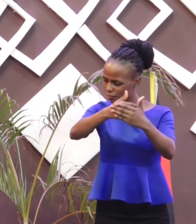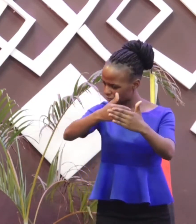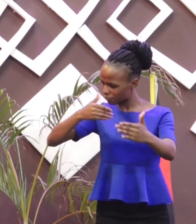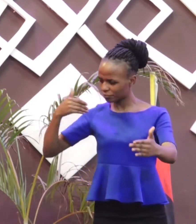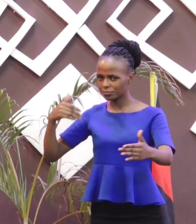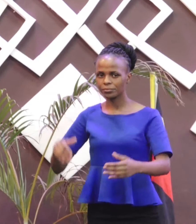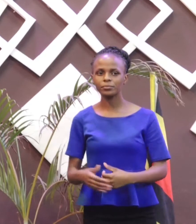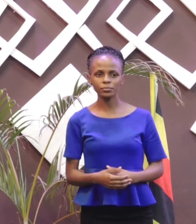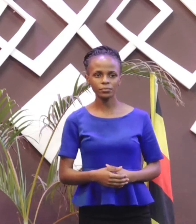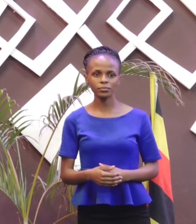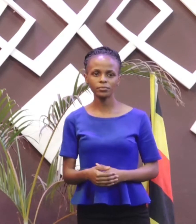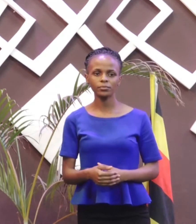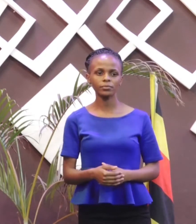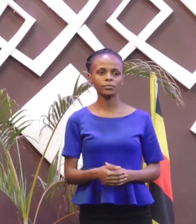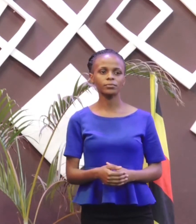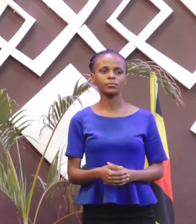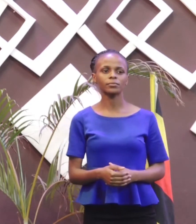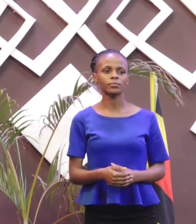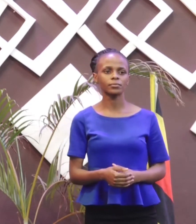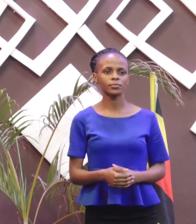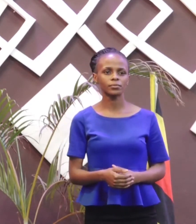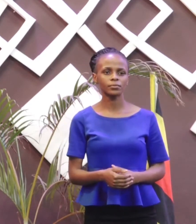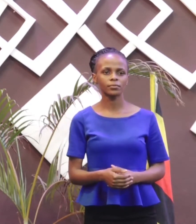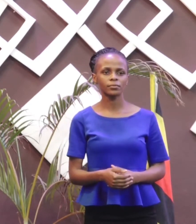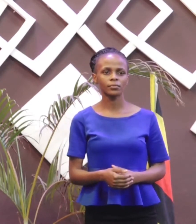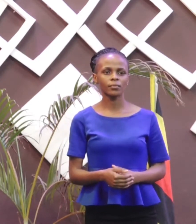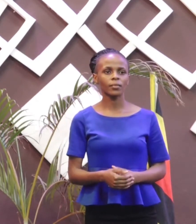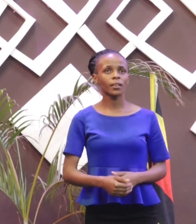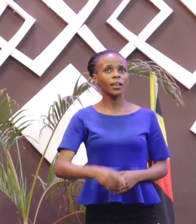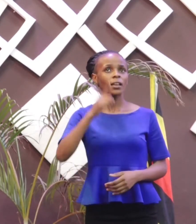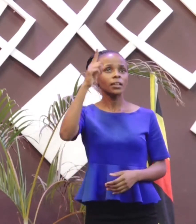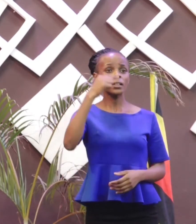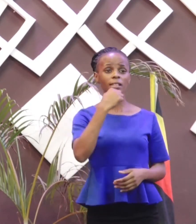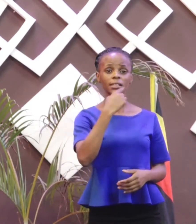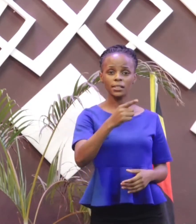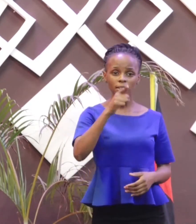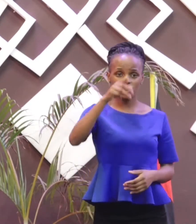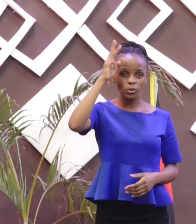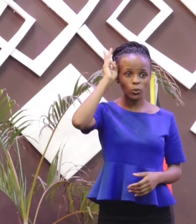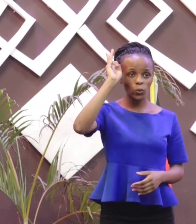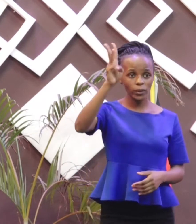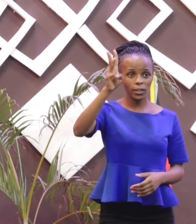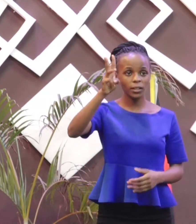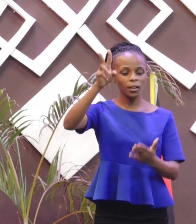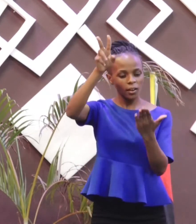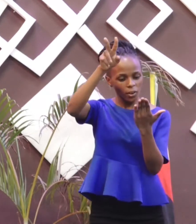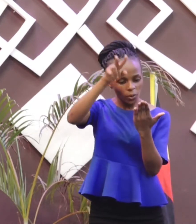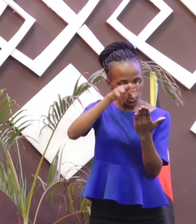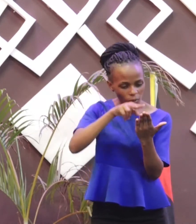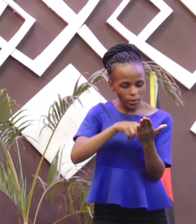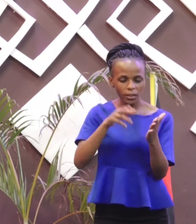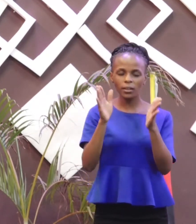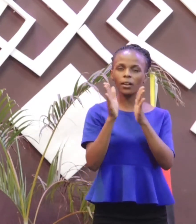buwerera ddala tuberenga tusome kigambo kya Katonda n'okusingako bwe twali tukikoze. He says you will read and you will